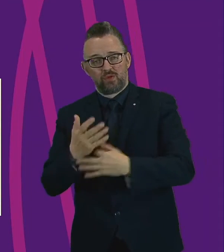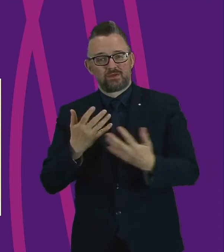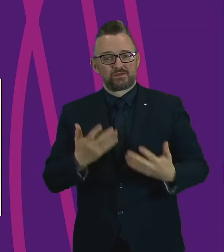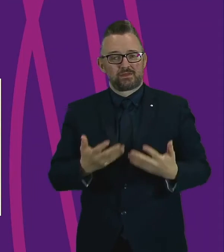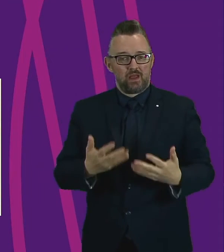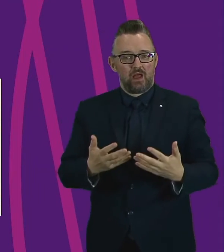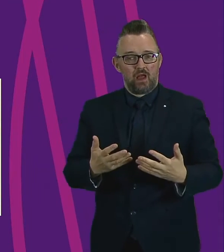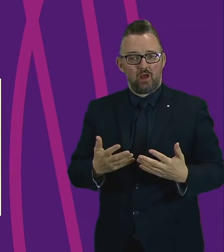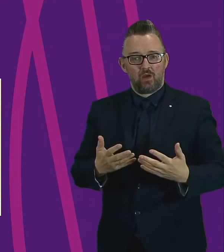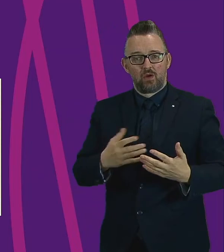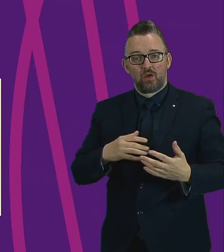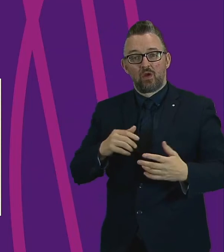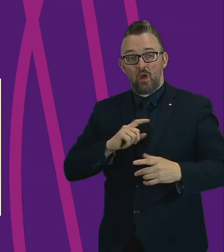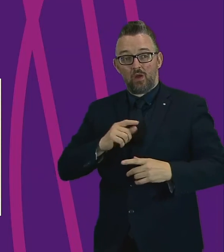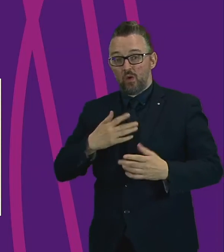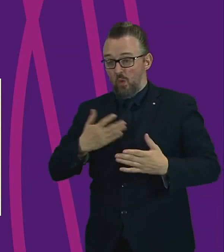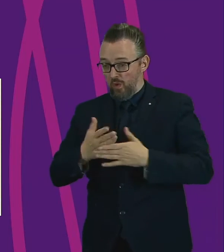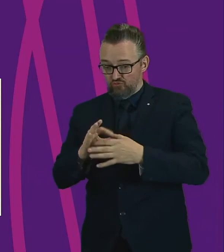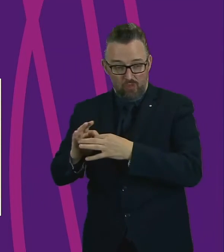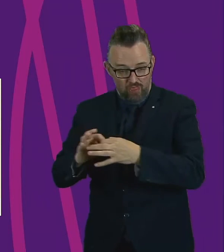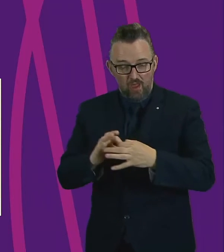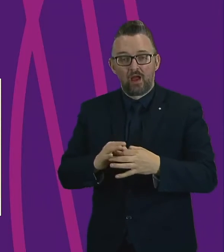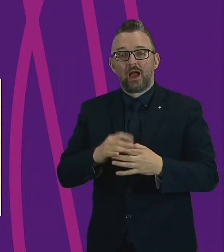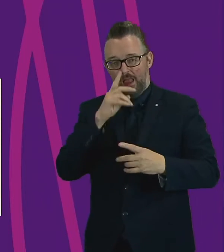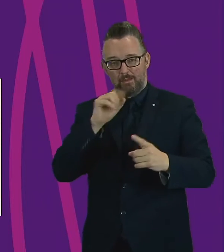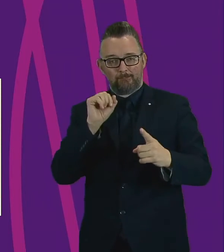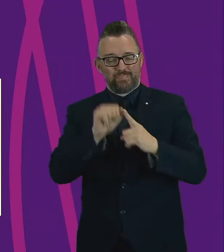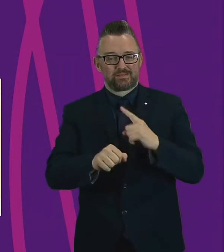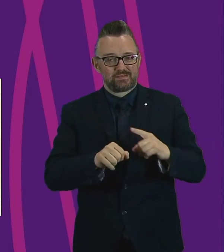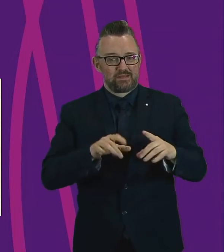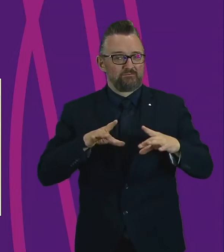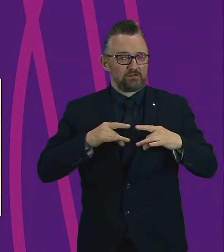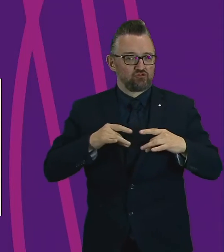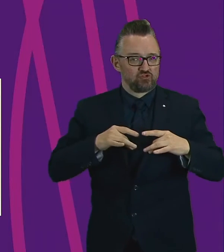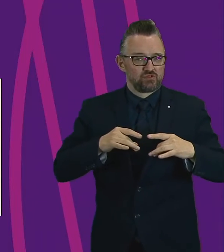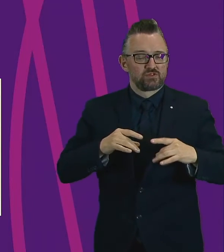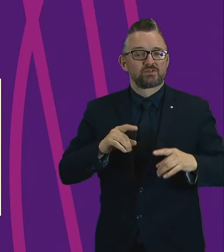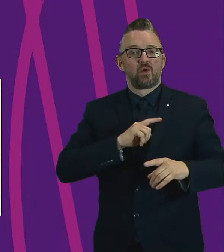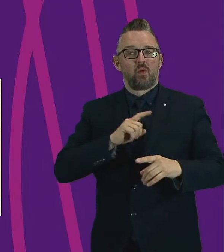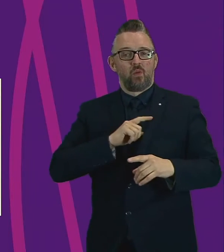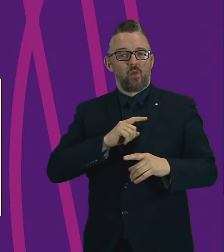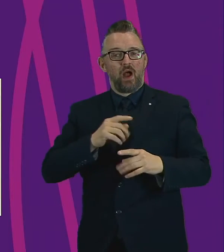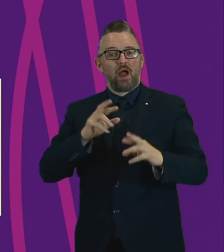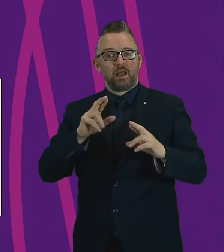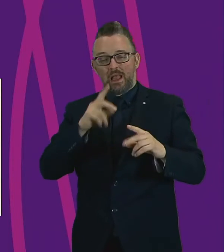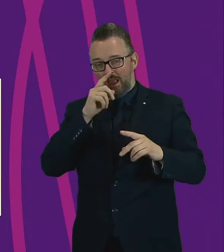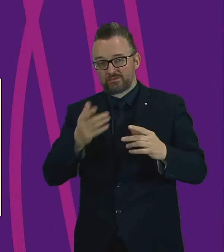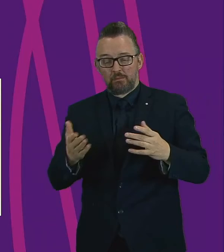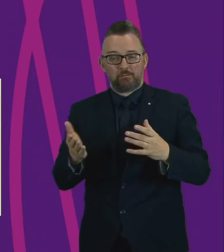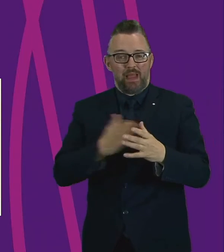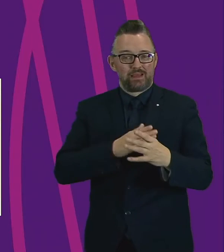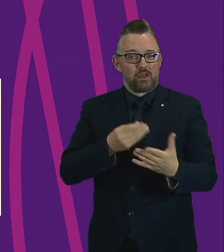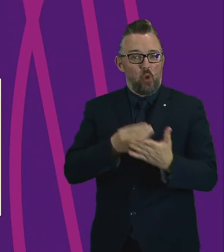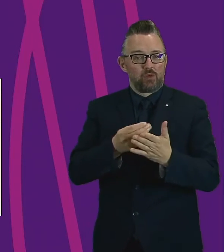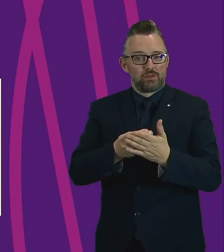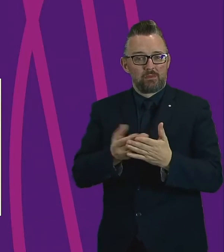this virus is working. And I have no doubt that they will continue to support efforts as we look to get the economy back up and running